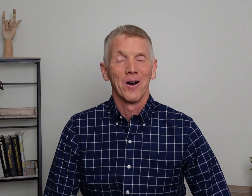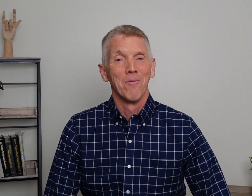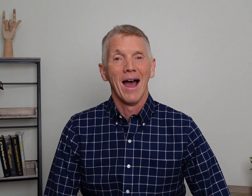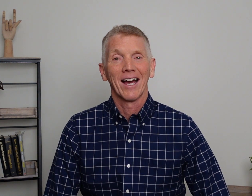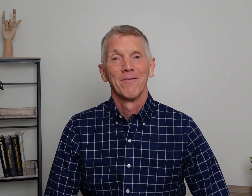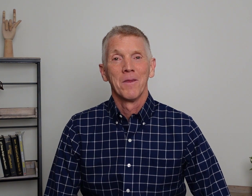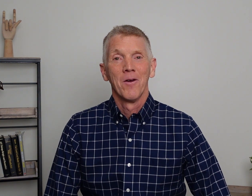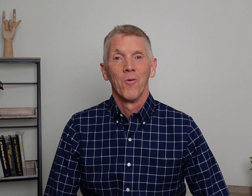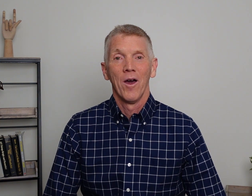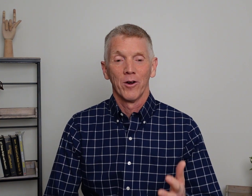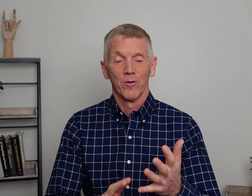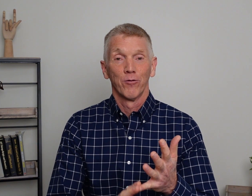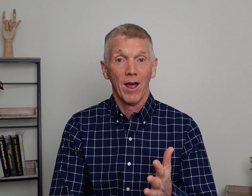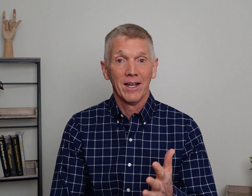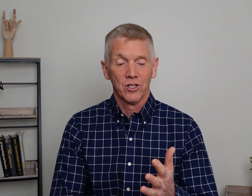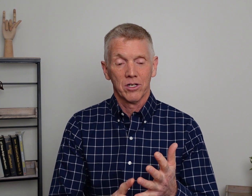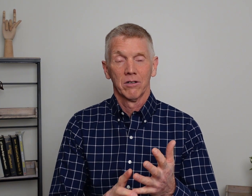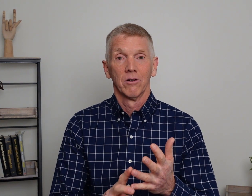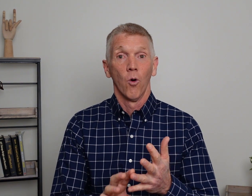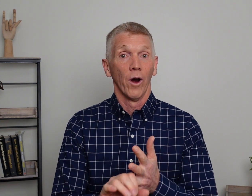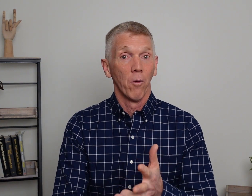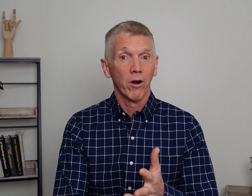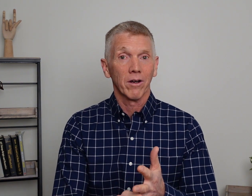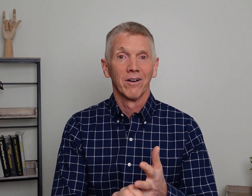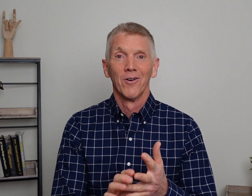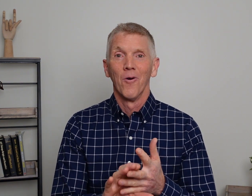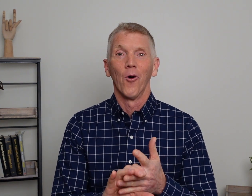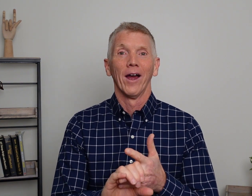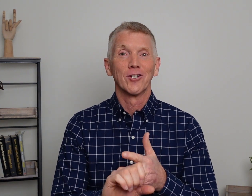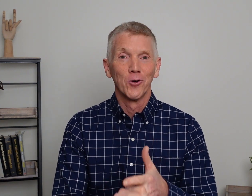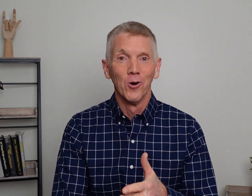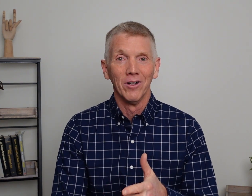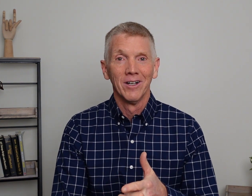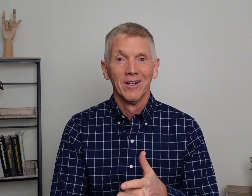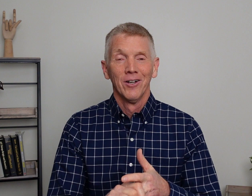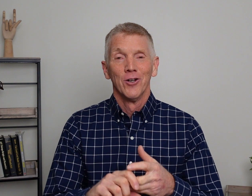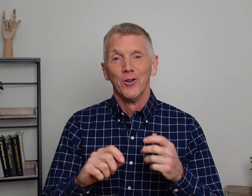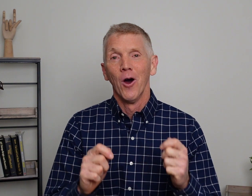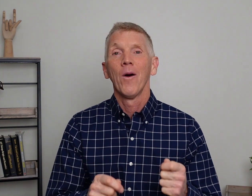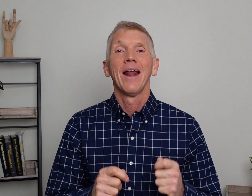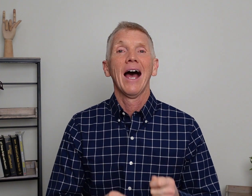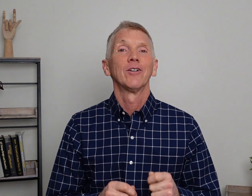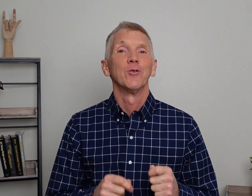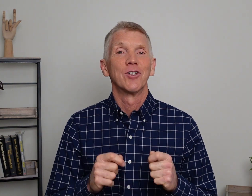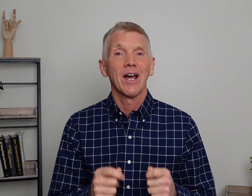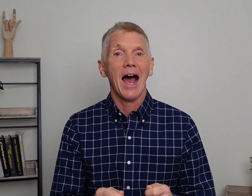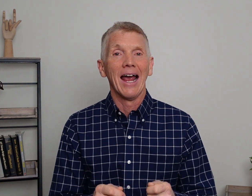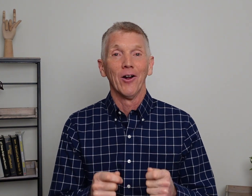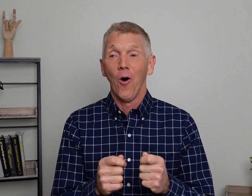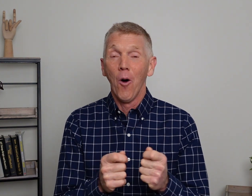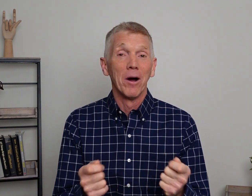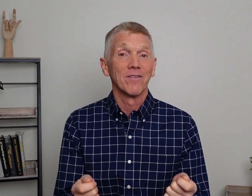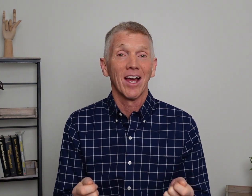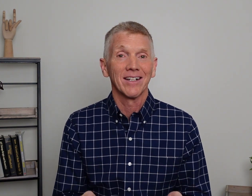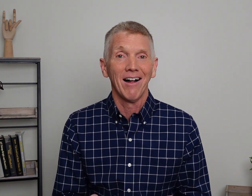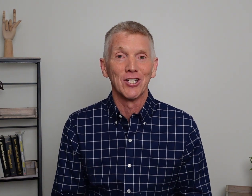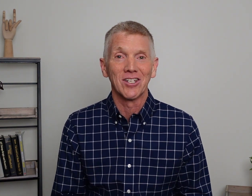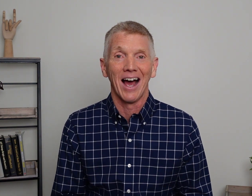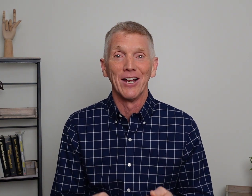Welcome back. Whether friends or at work or at school, knowing how to sign a whole bunch of technology signs